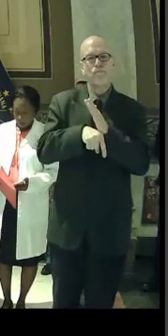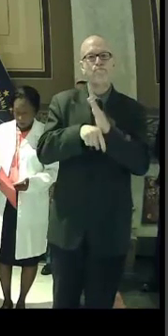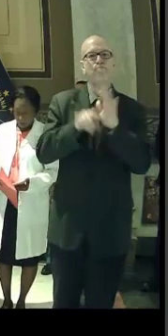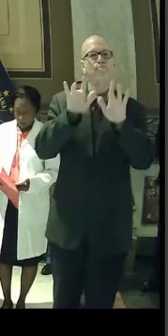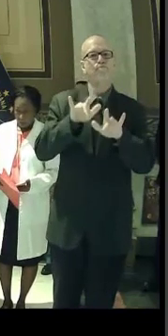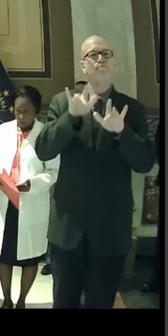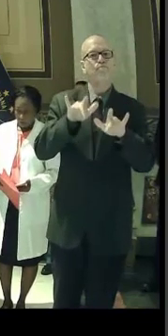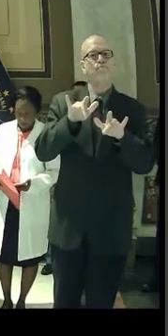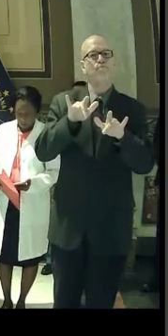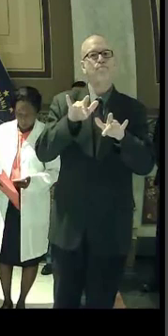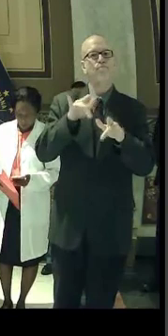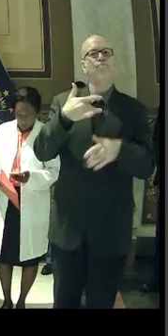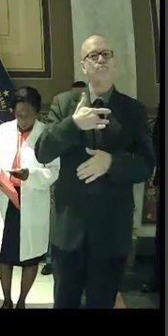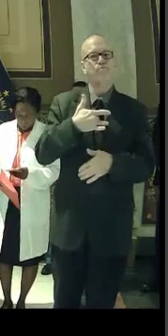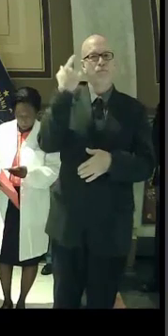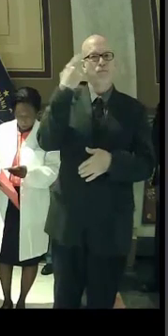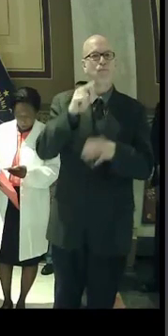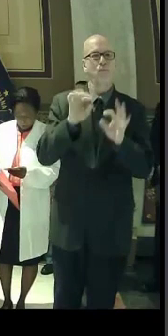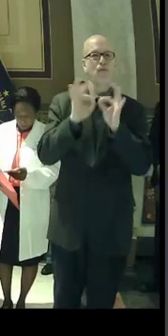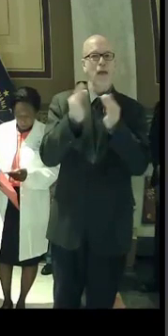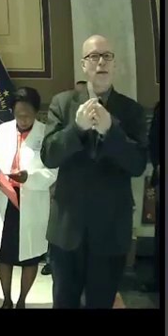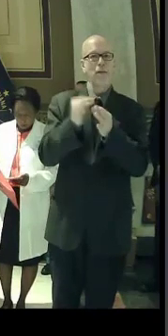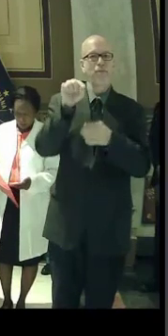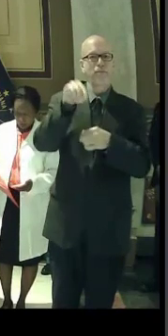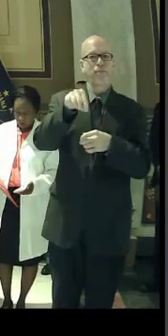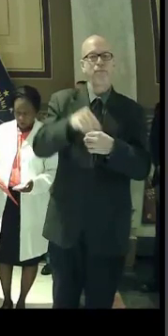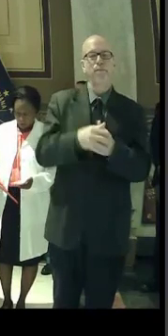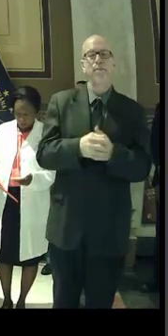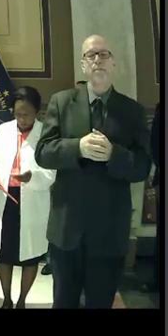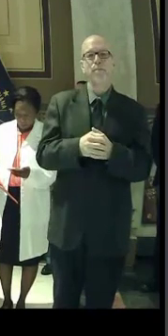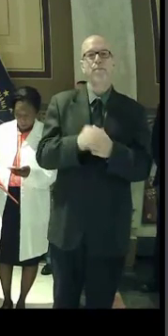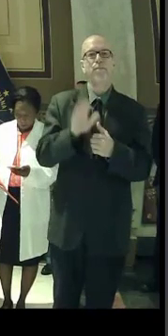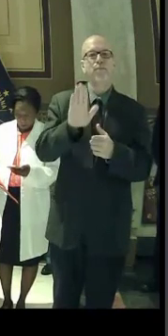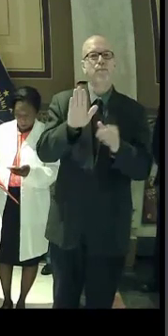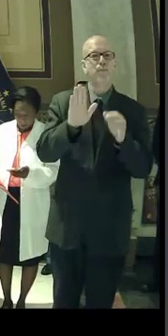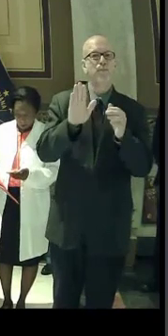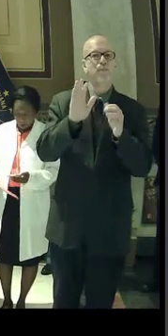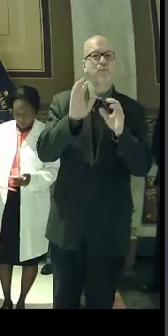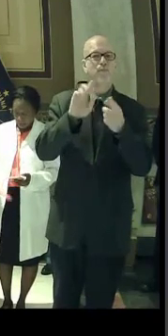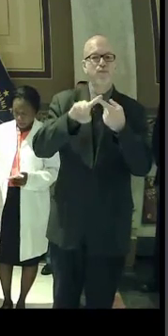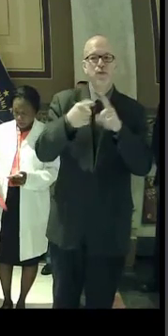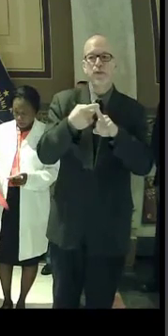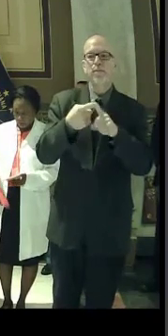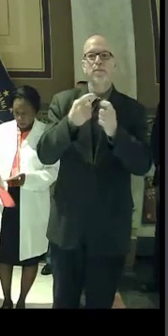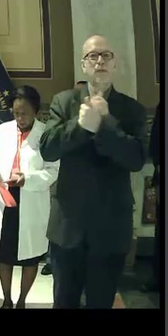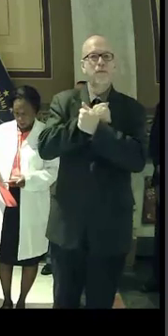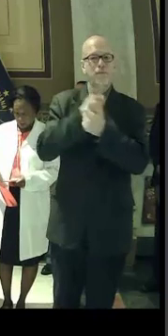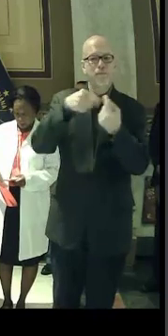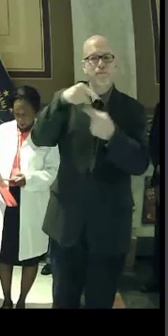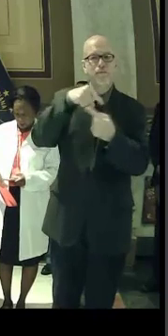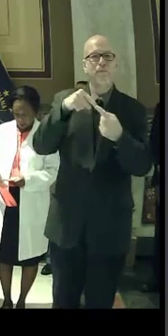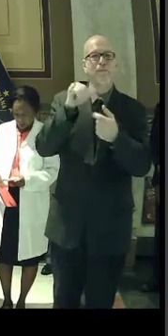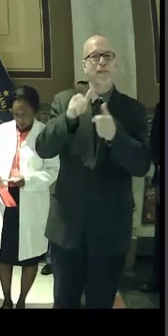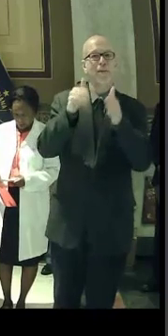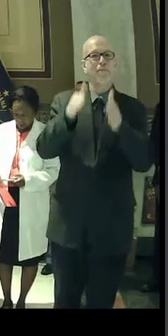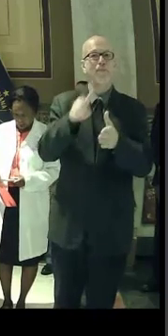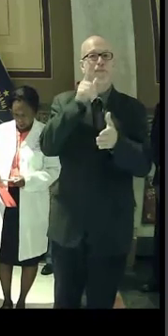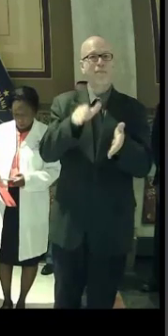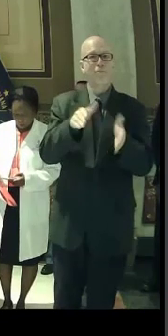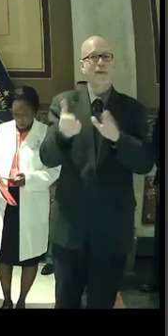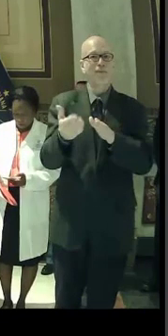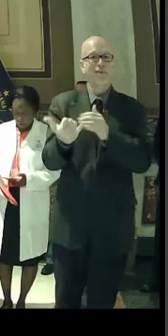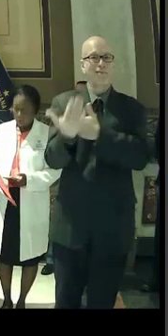condolences to the family and to their loved ones of the patient who passed away